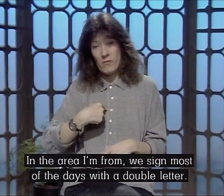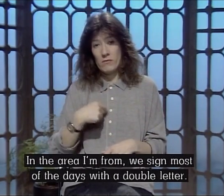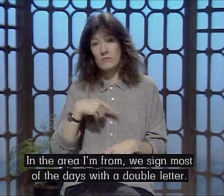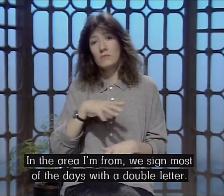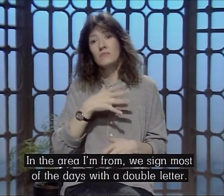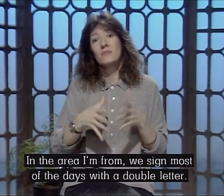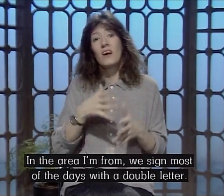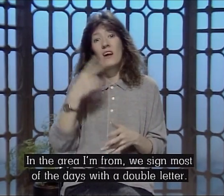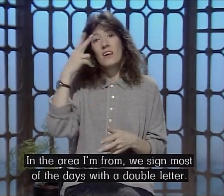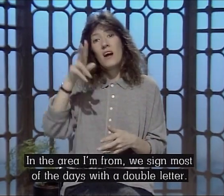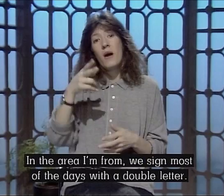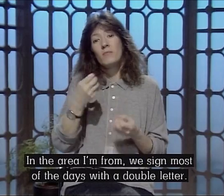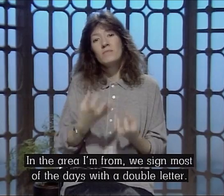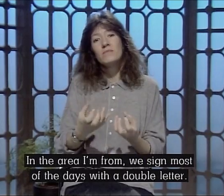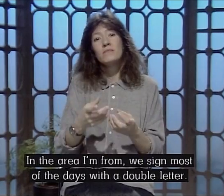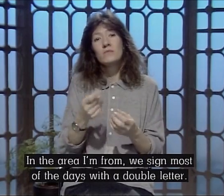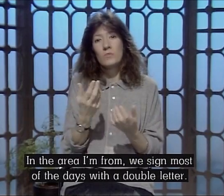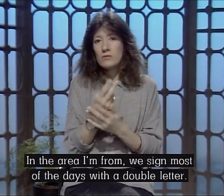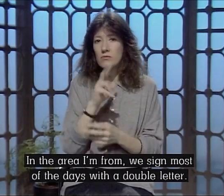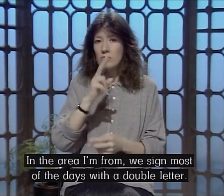names of most of the days with a double letter.